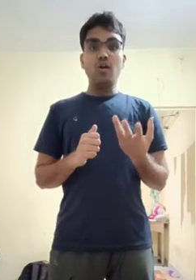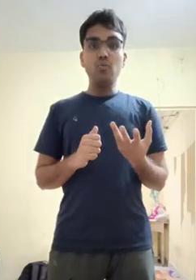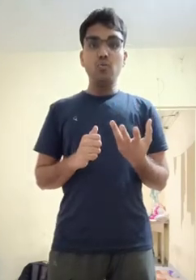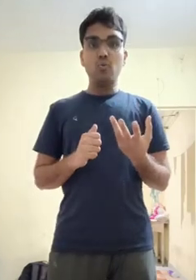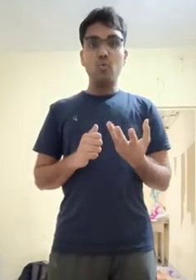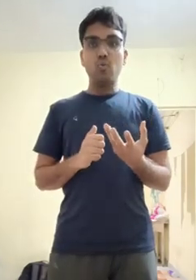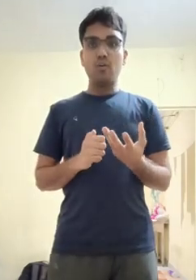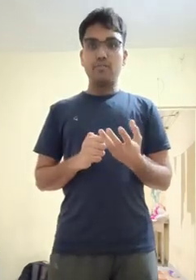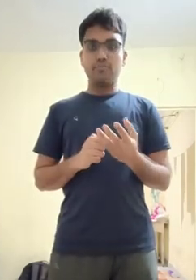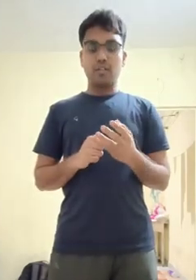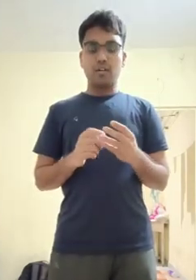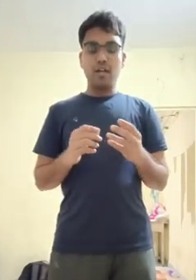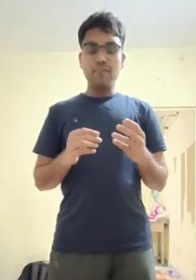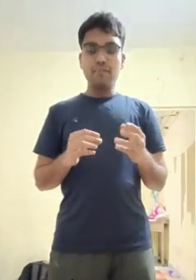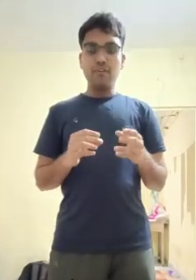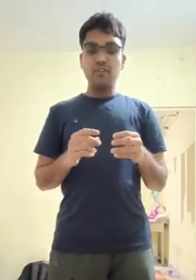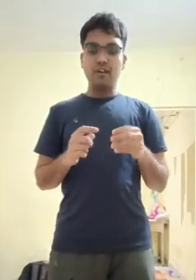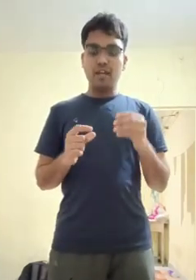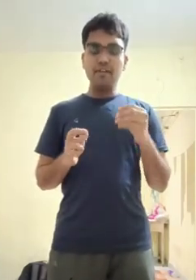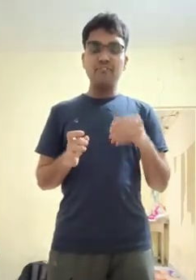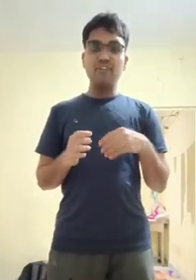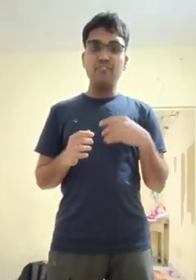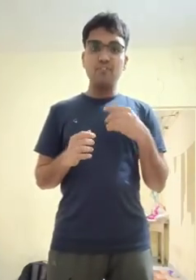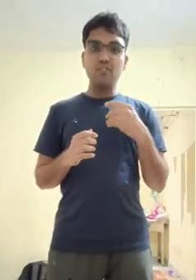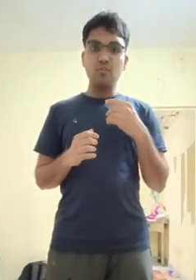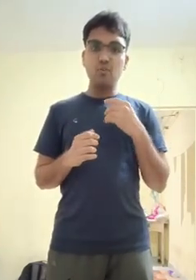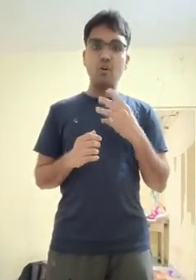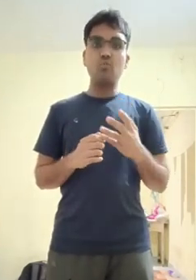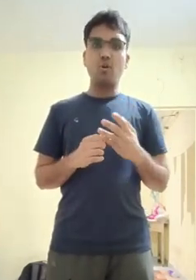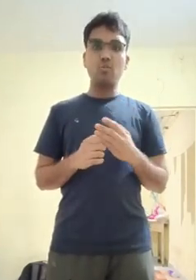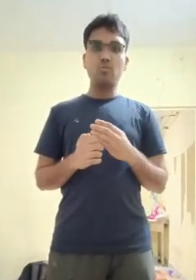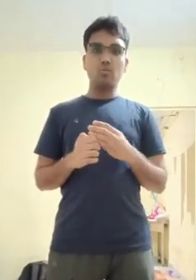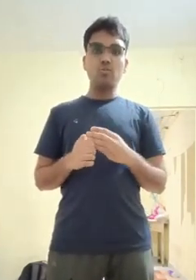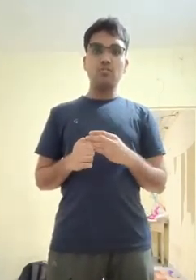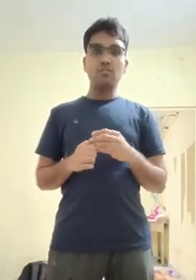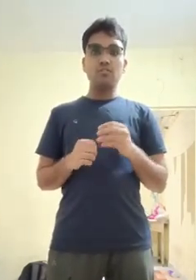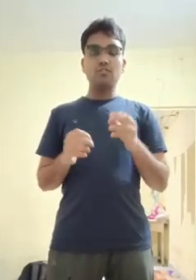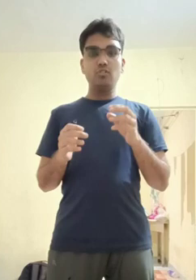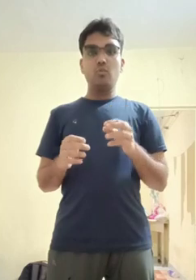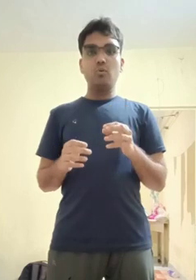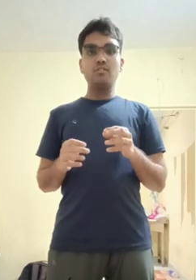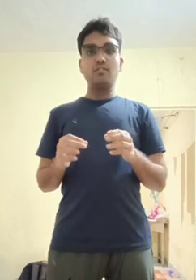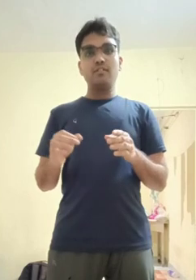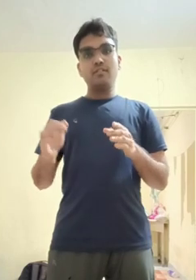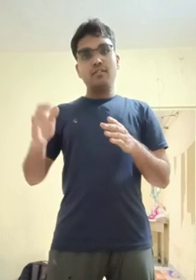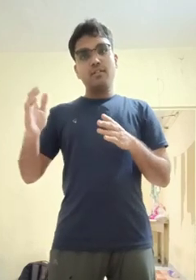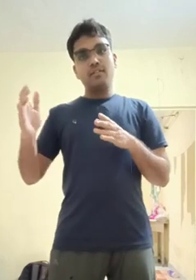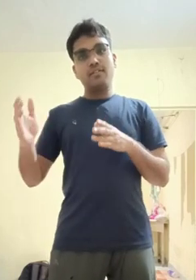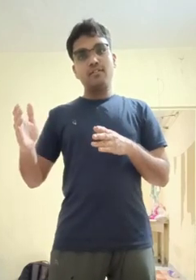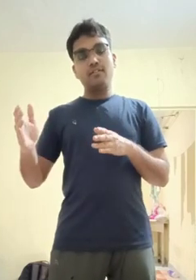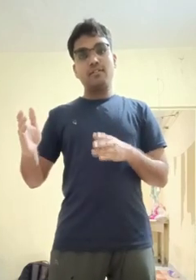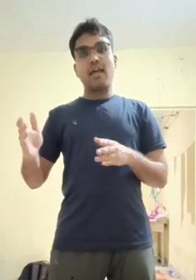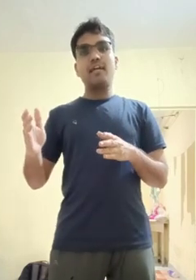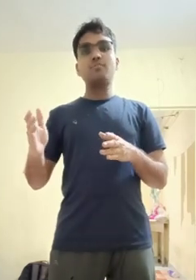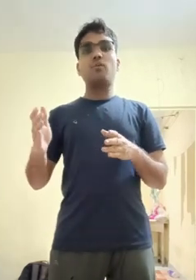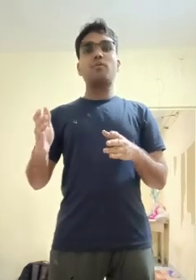how do if we do not want to use try catch block